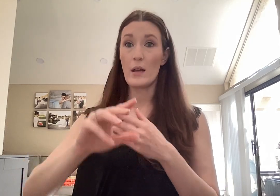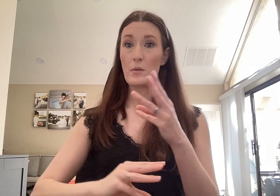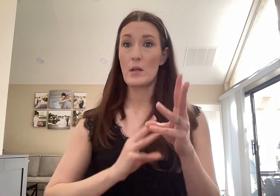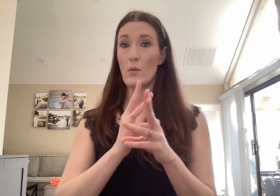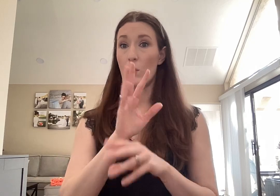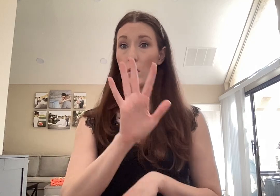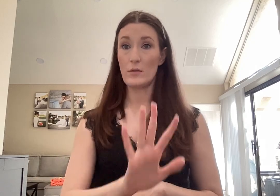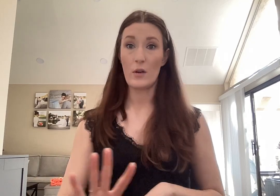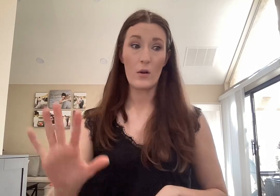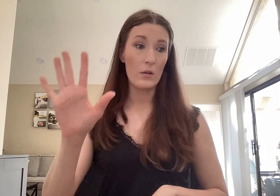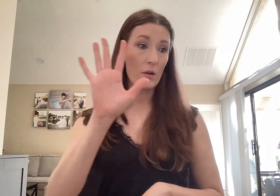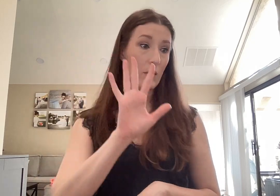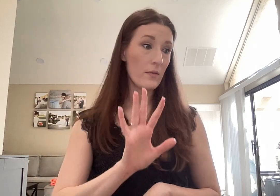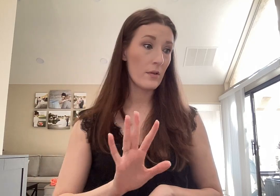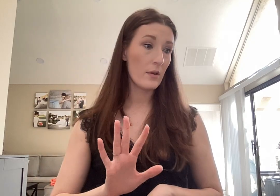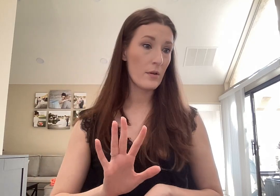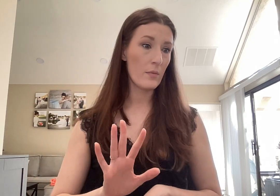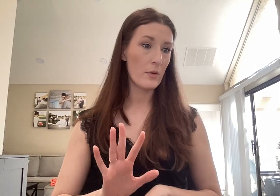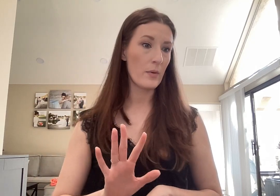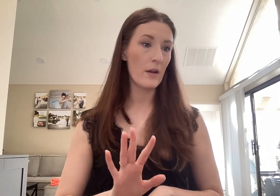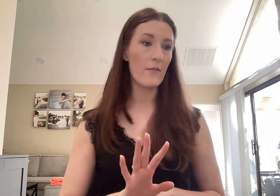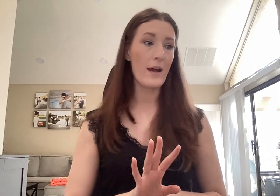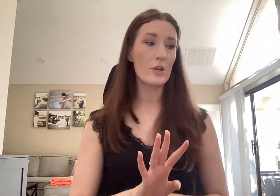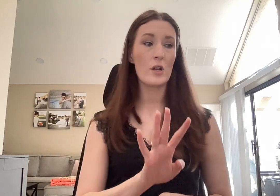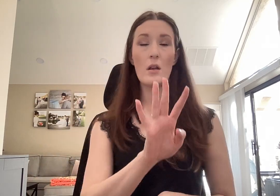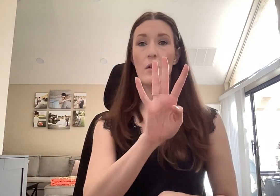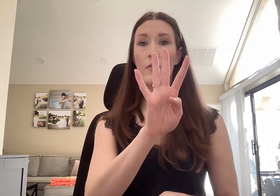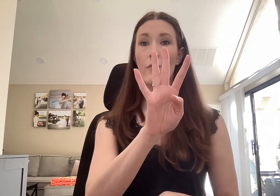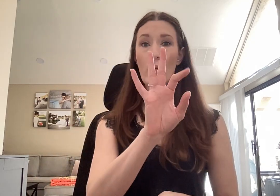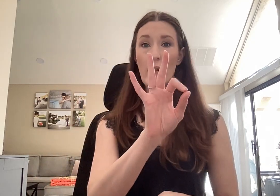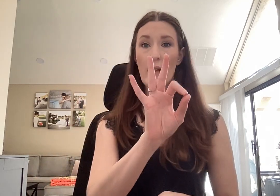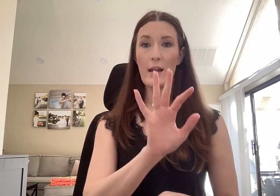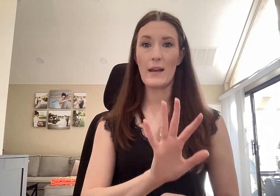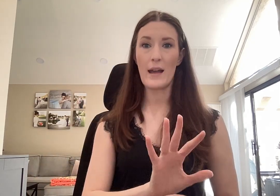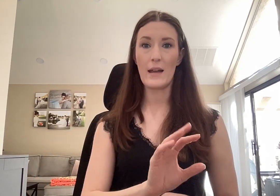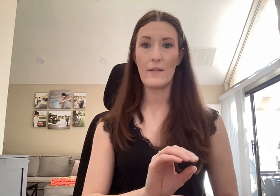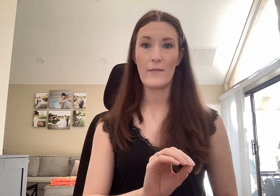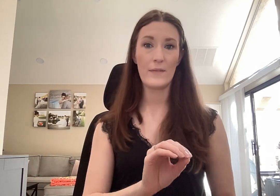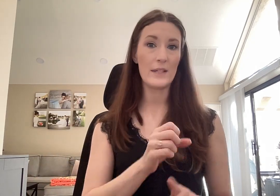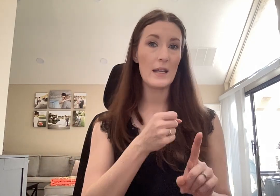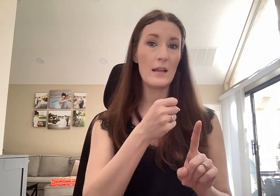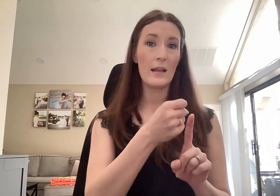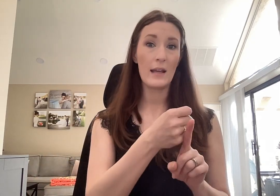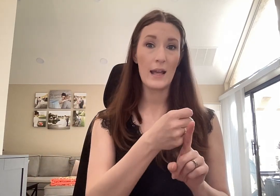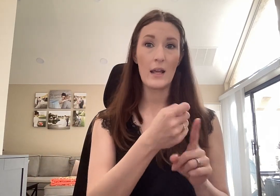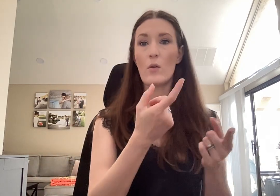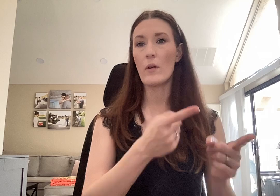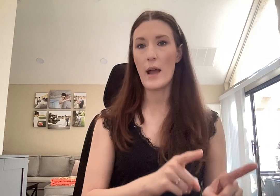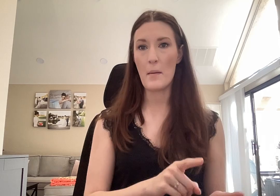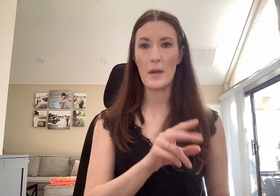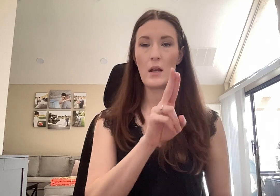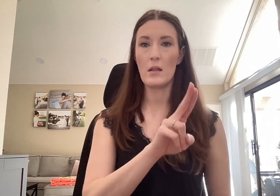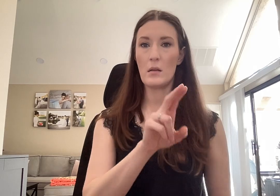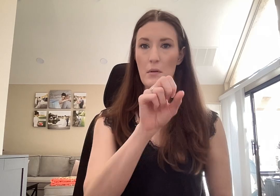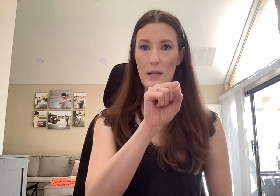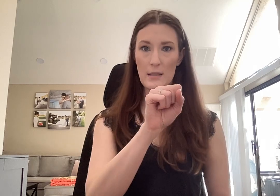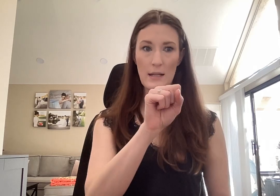Tornadoes in the world all over, we're doing a fraction, 49 out of 50 hit or happen in the United